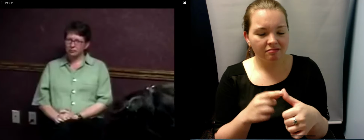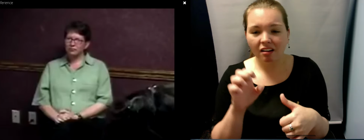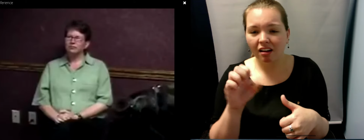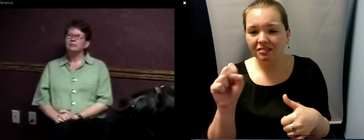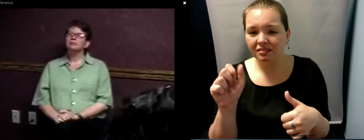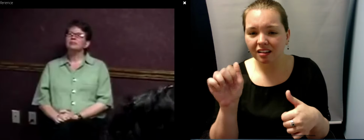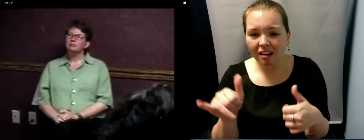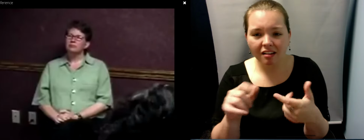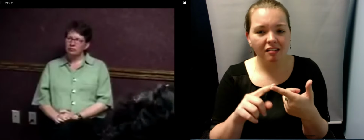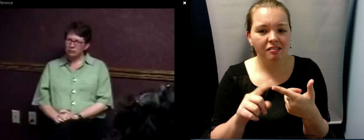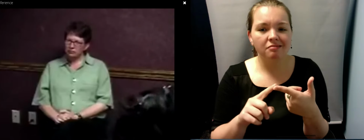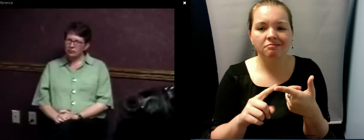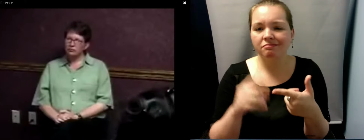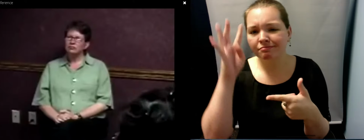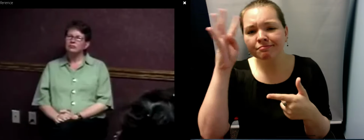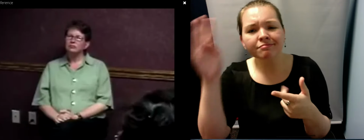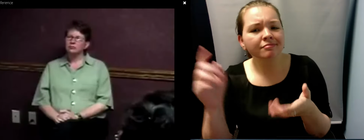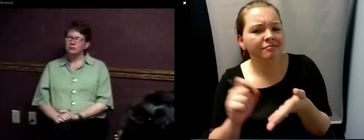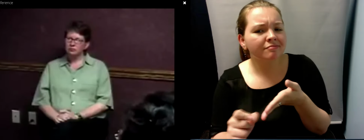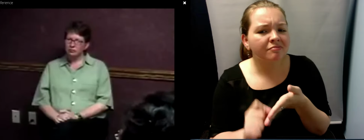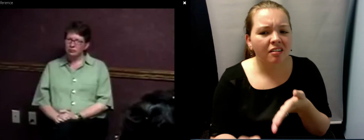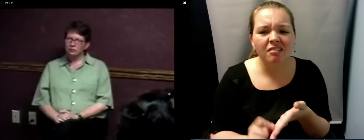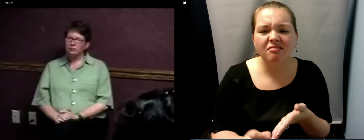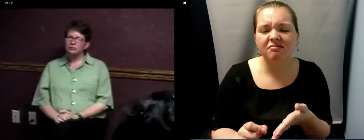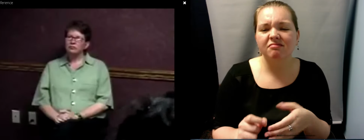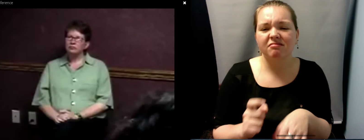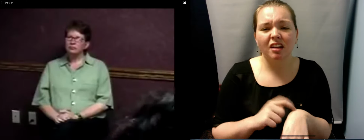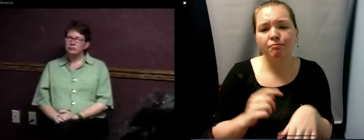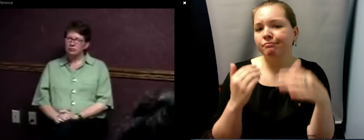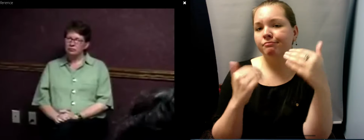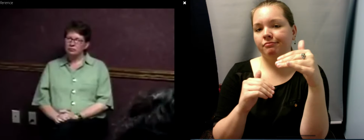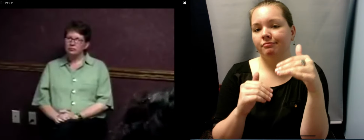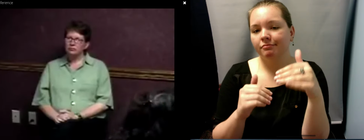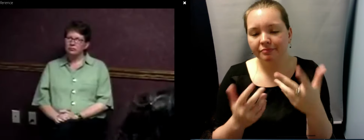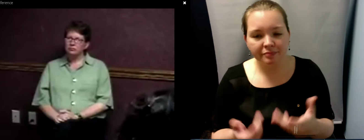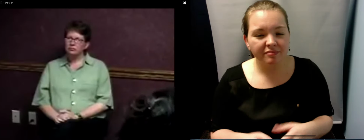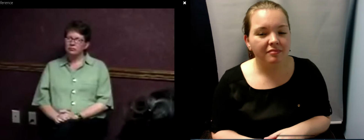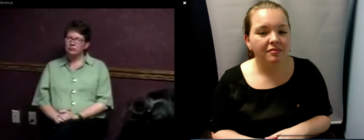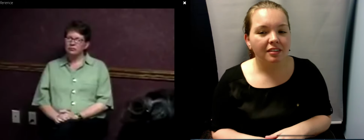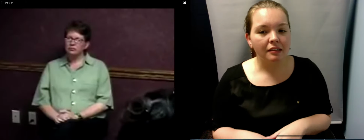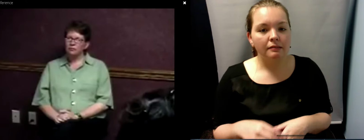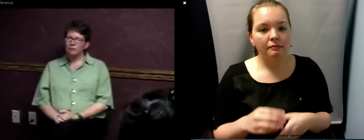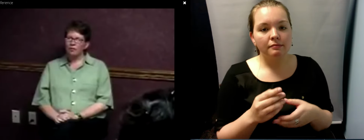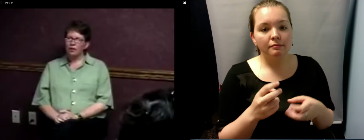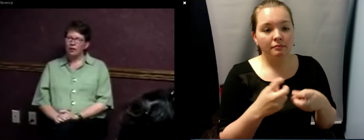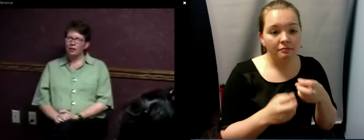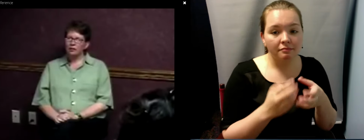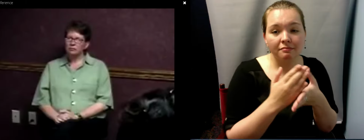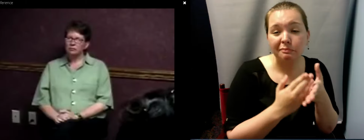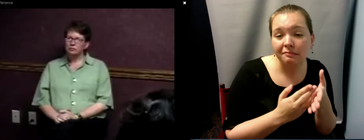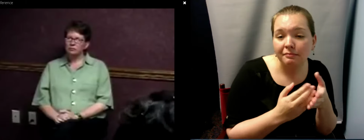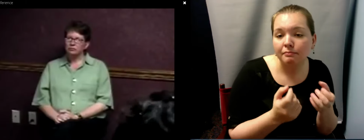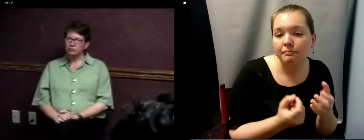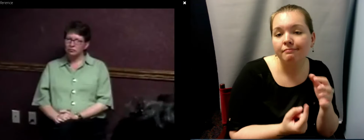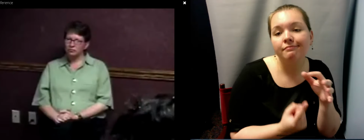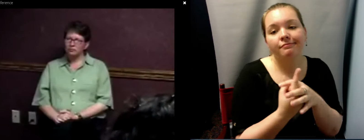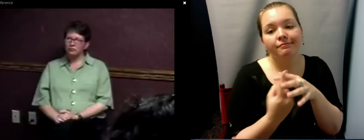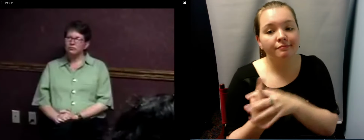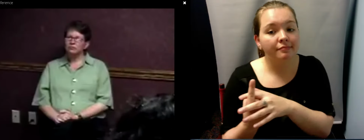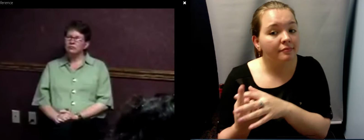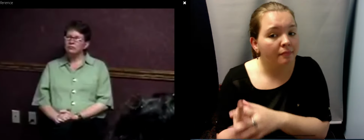That's a specific time in the day that we do. That's where some of the issues are coming up. Now, but writing